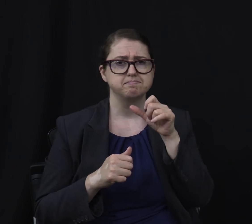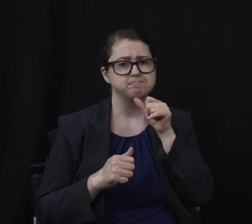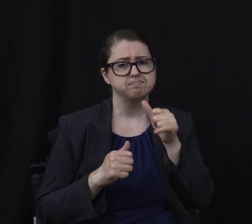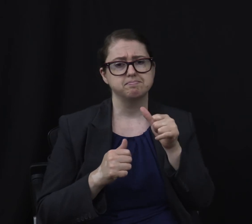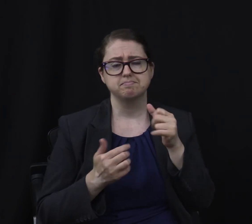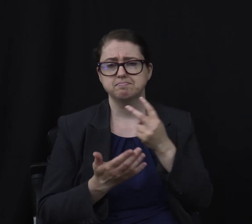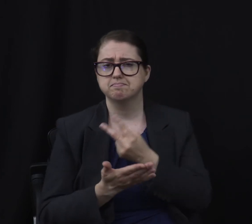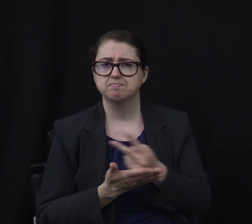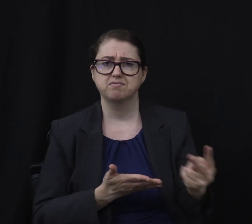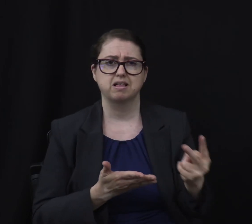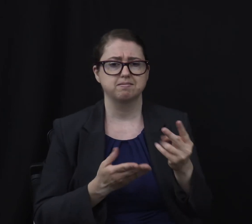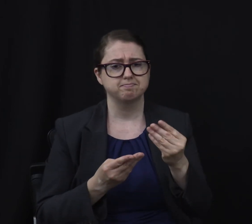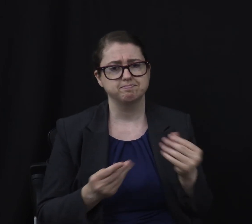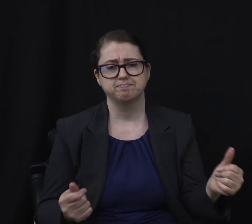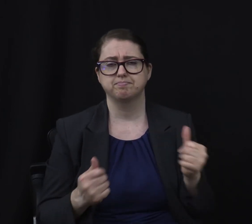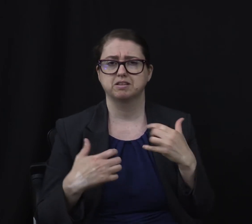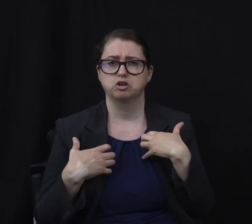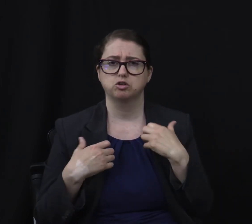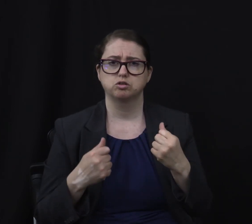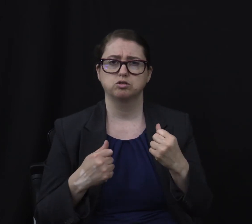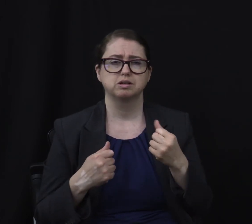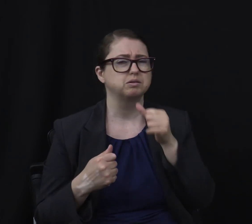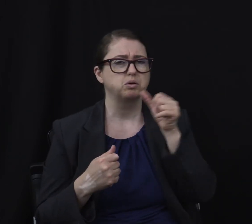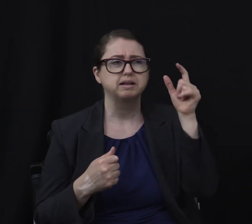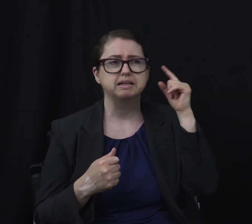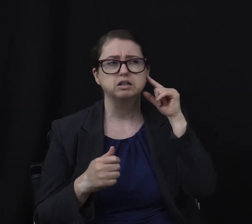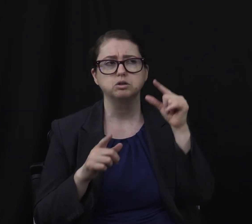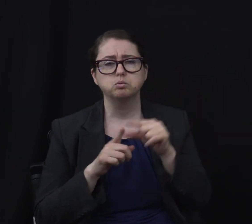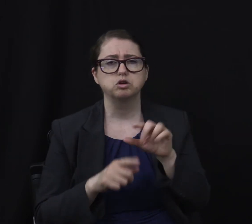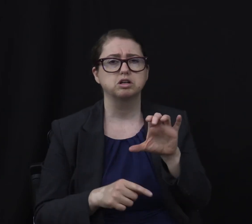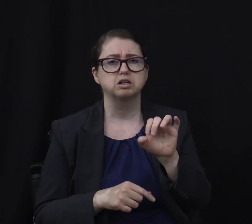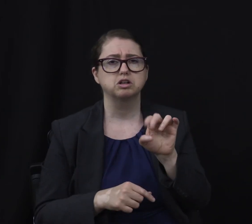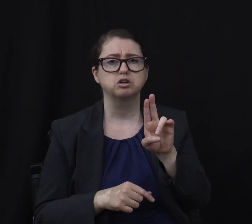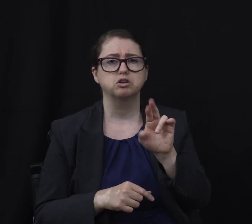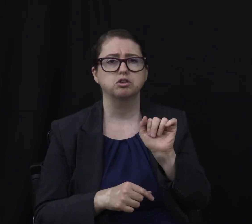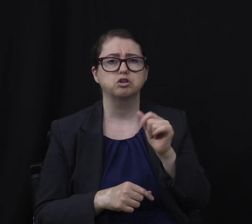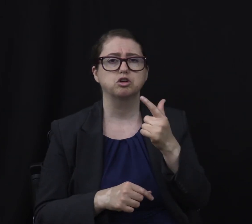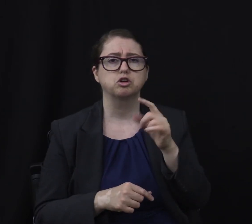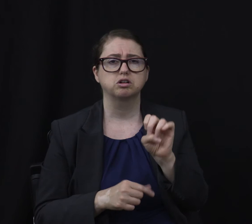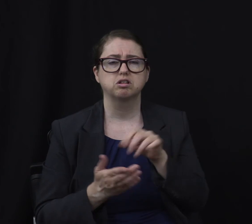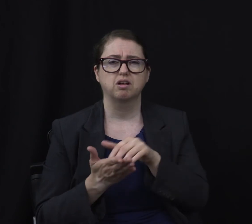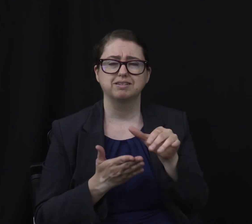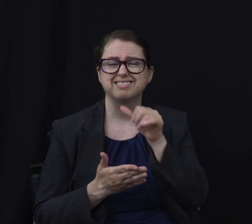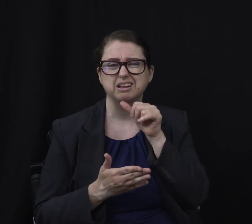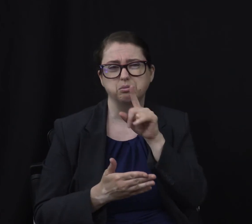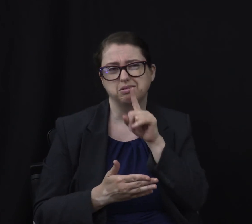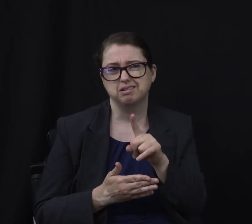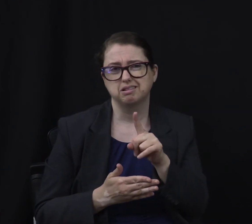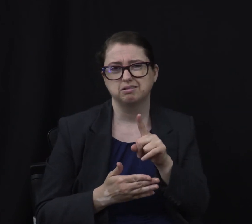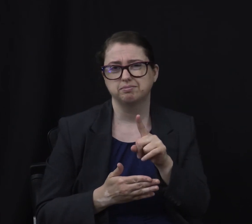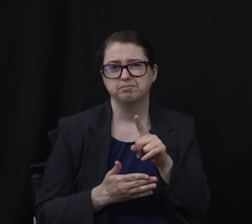hear of courage too much. It's not a very 2021 word, right? Courage.